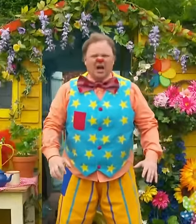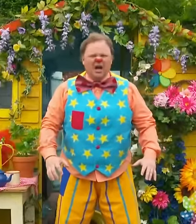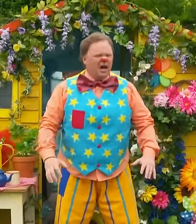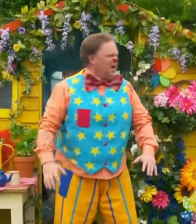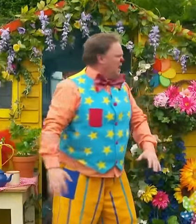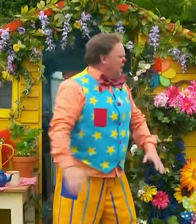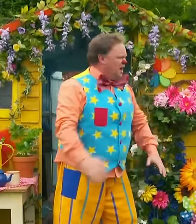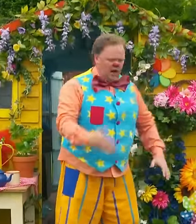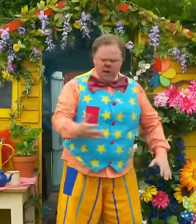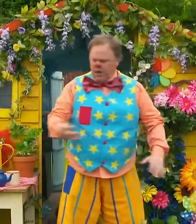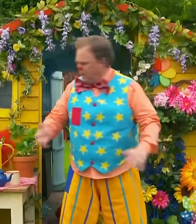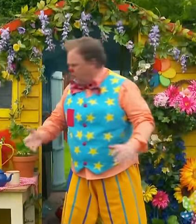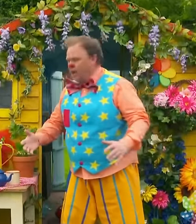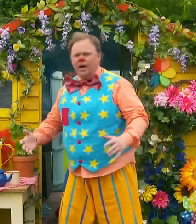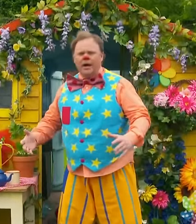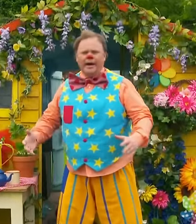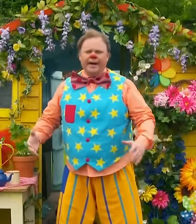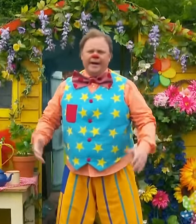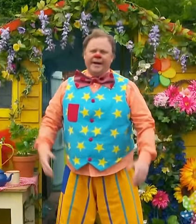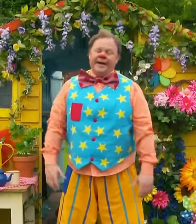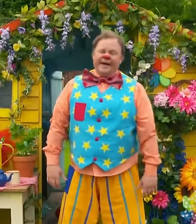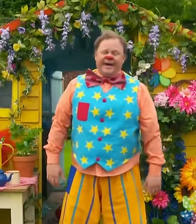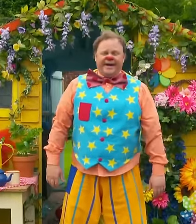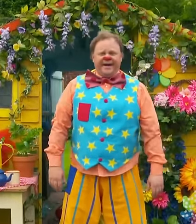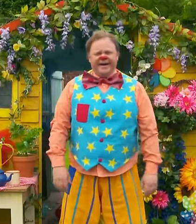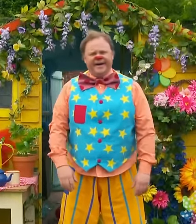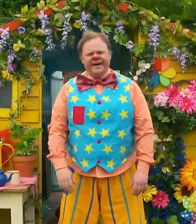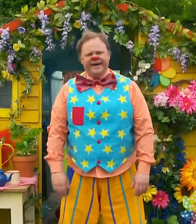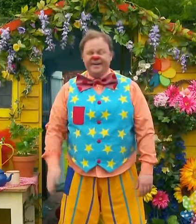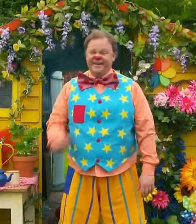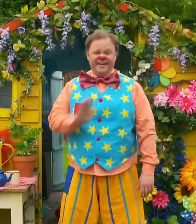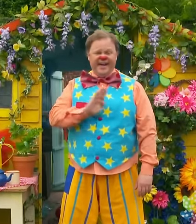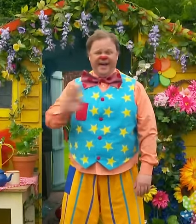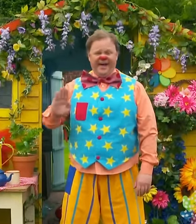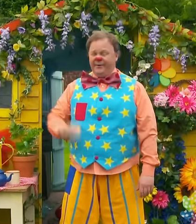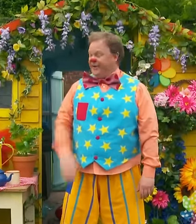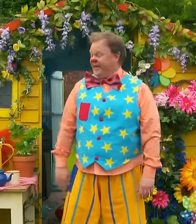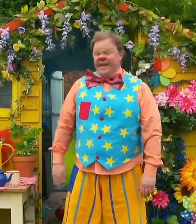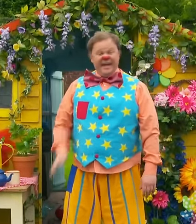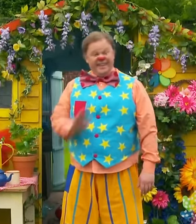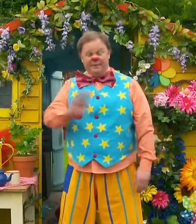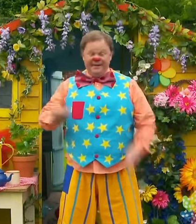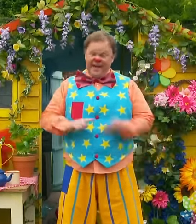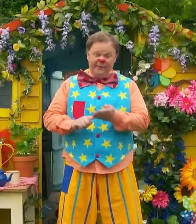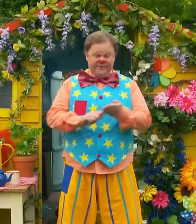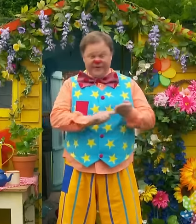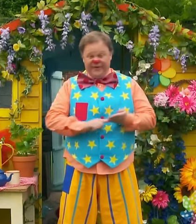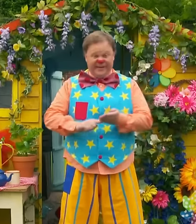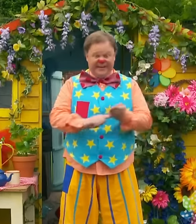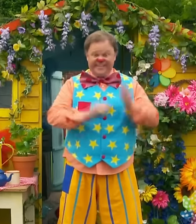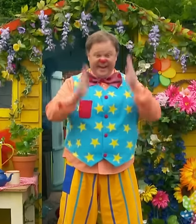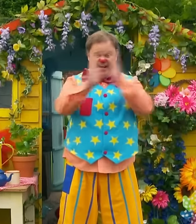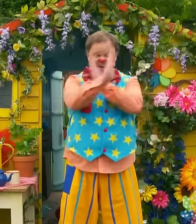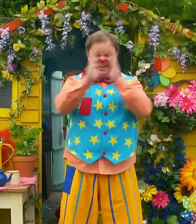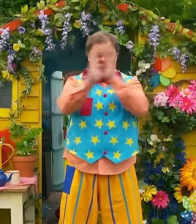Were there new toys in the shed, Mr. Tumble? No! There were no toys hiding